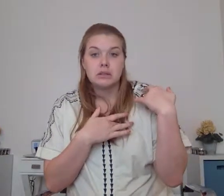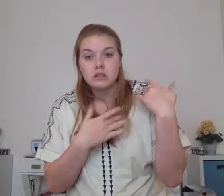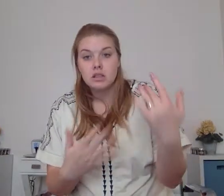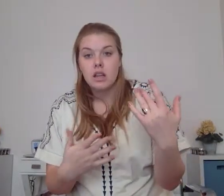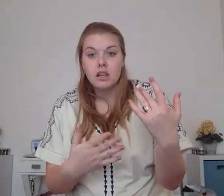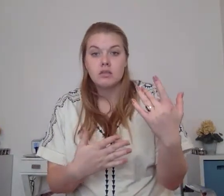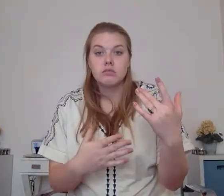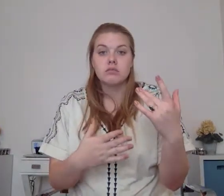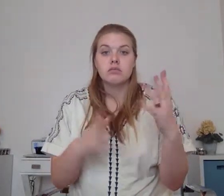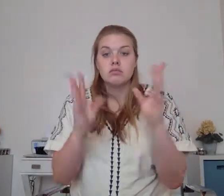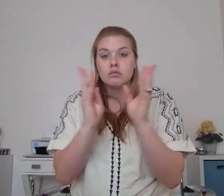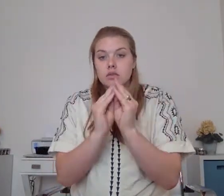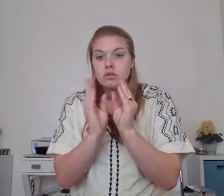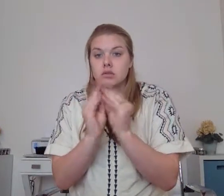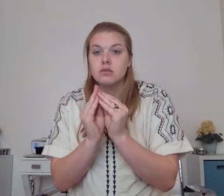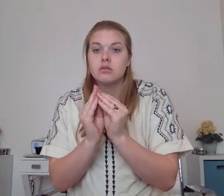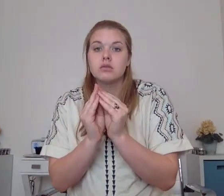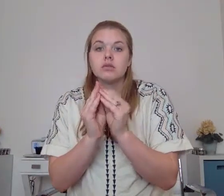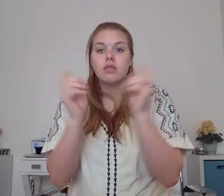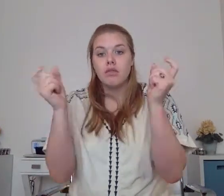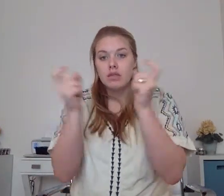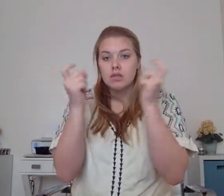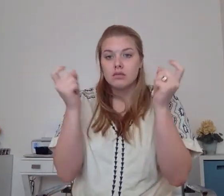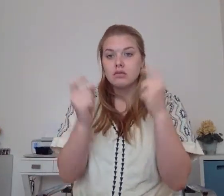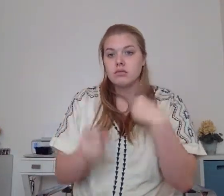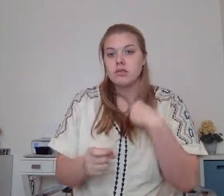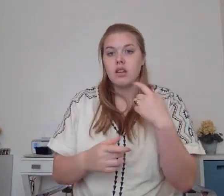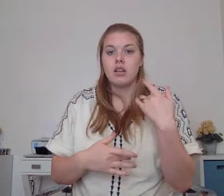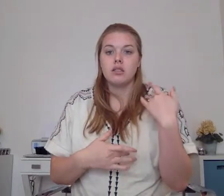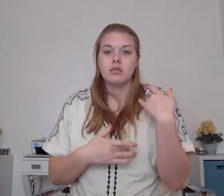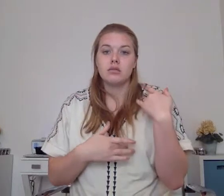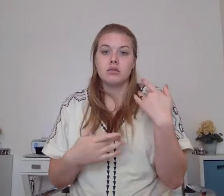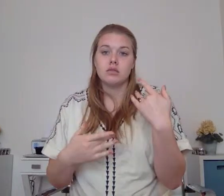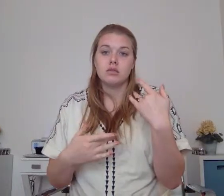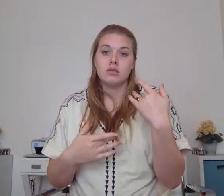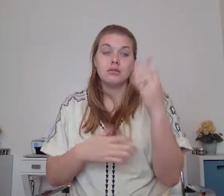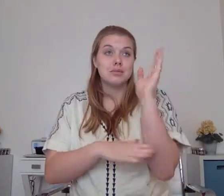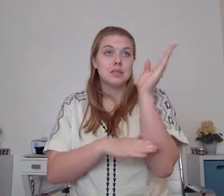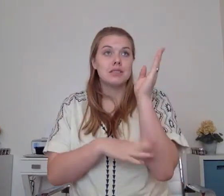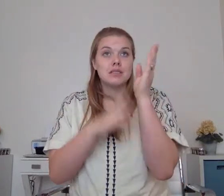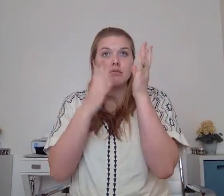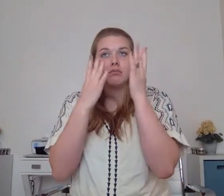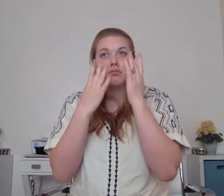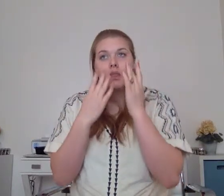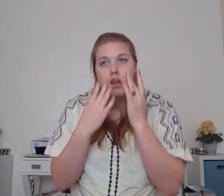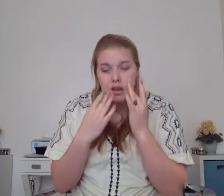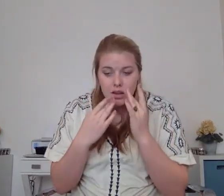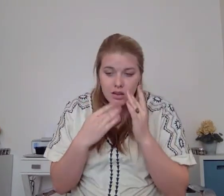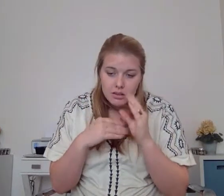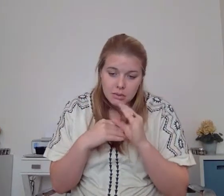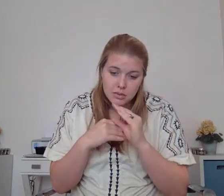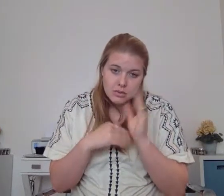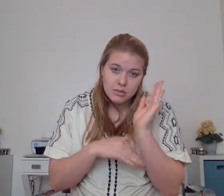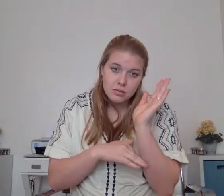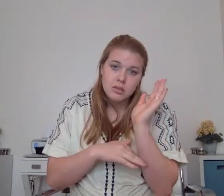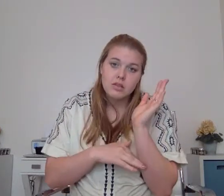festival, I would be usually one of the more depressed speakers. Having seen how